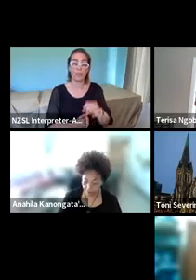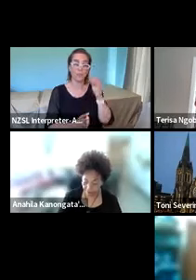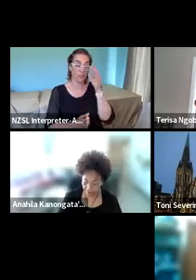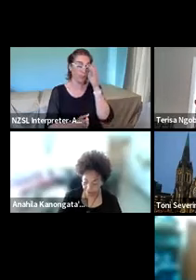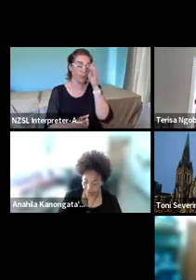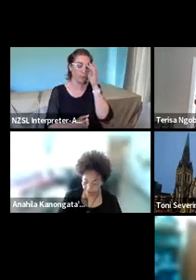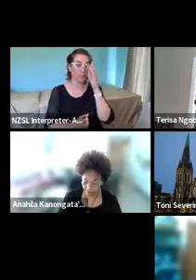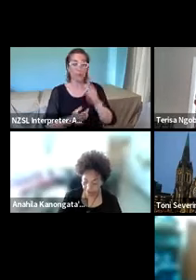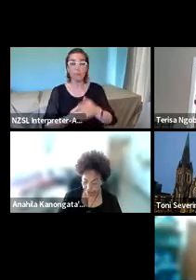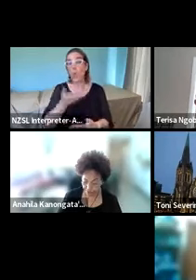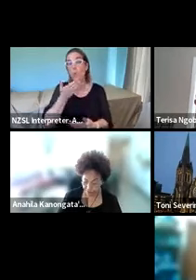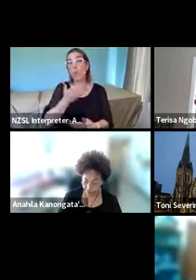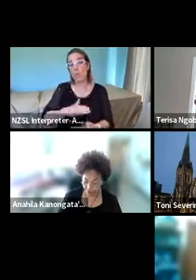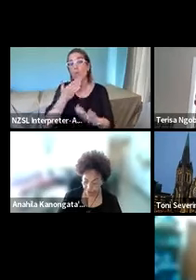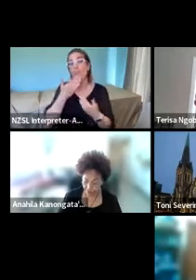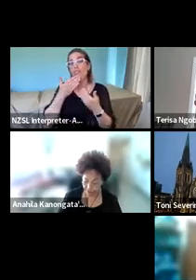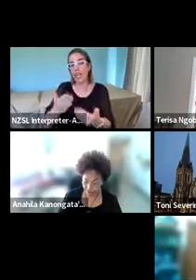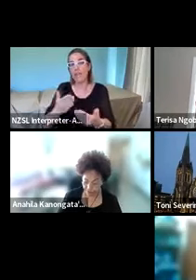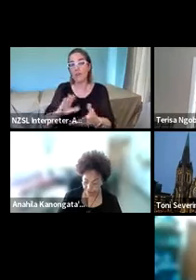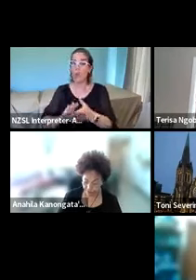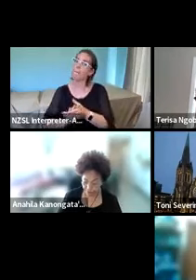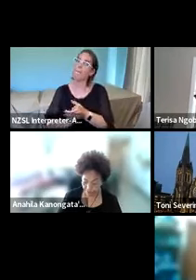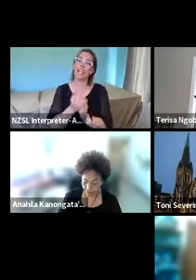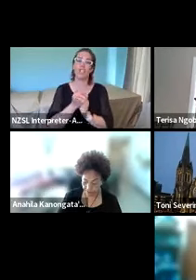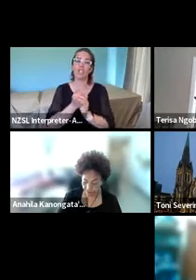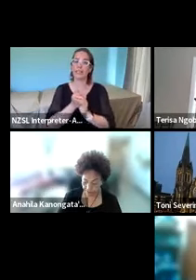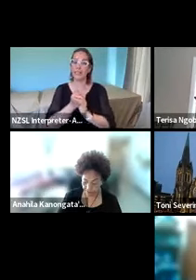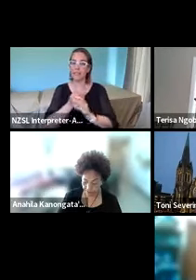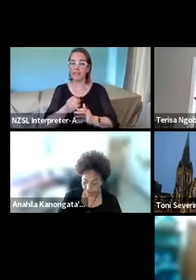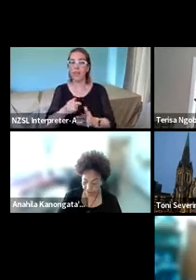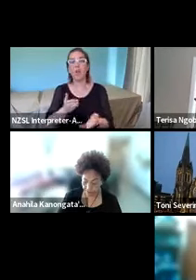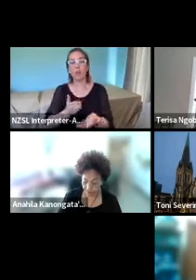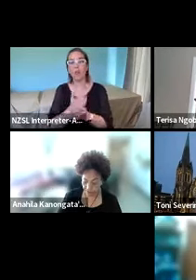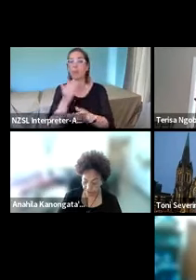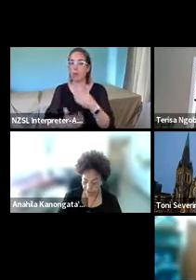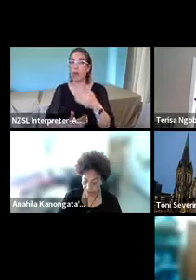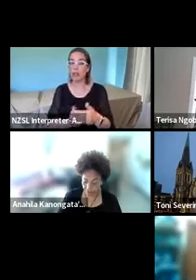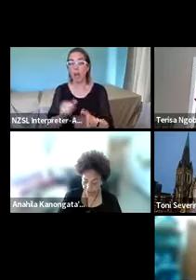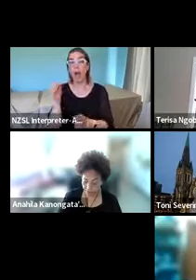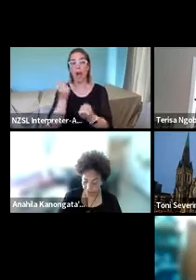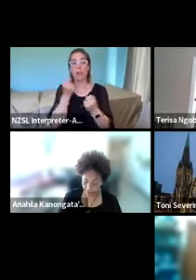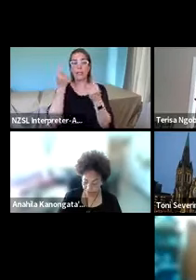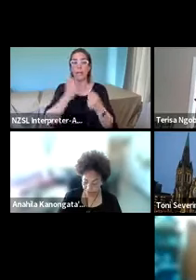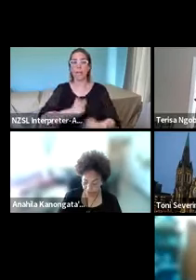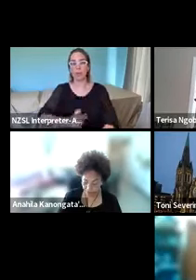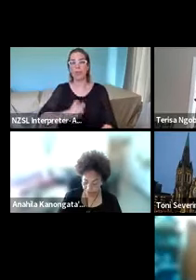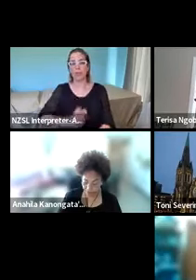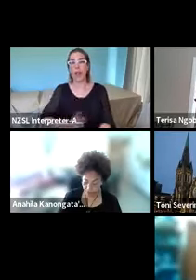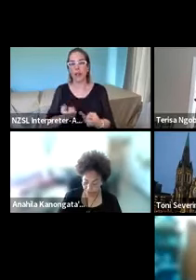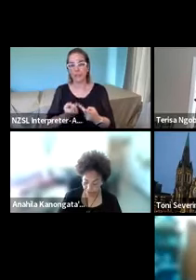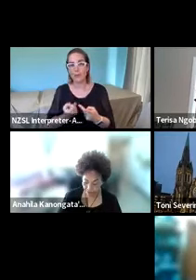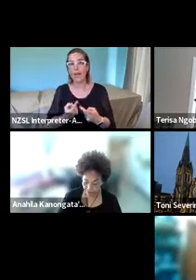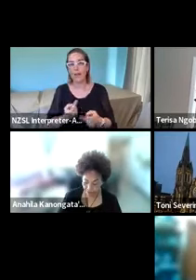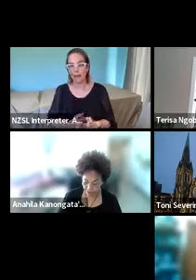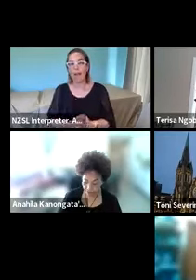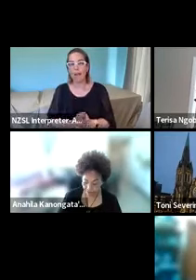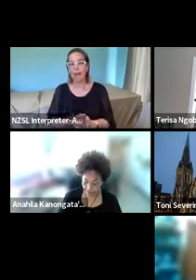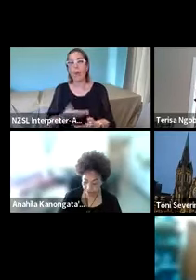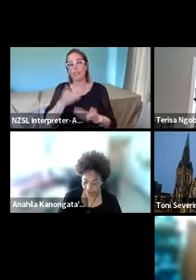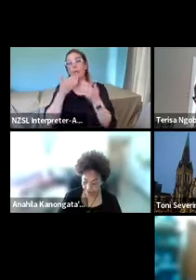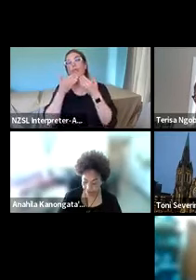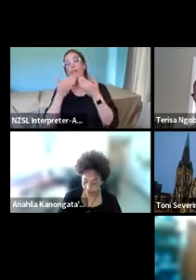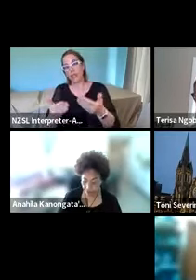I just want to thank you for your passion and engagement in this process. I understand it's personal as well. And so just want to thank